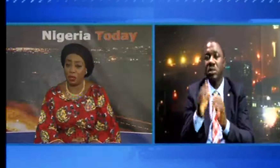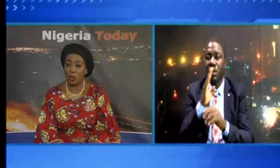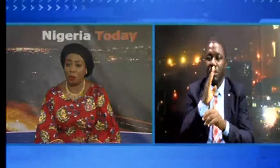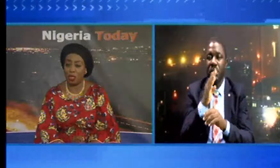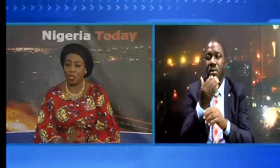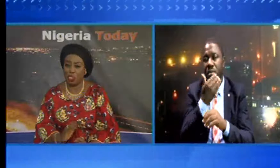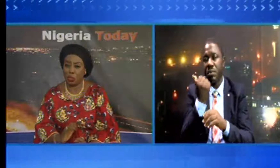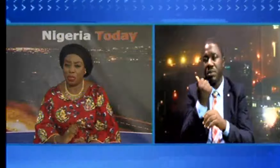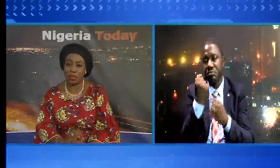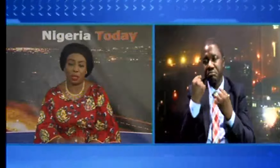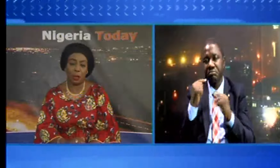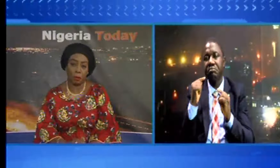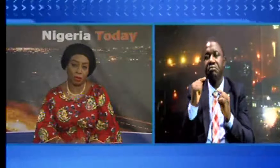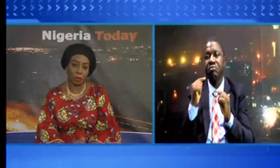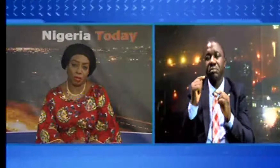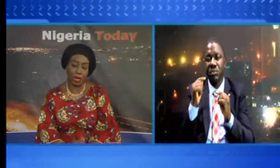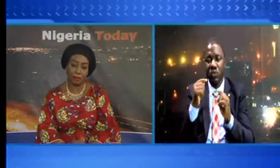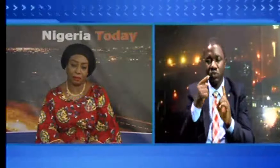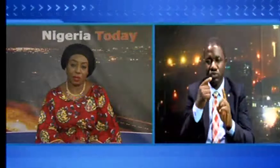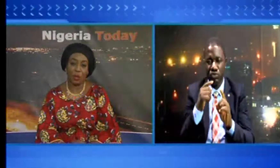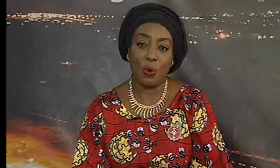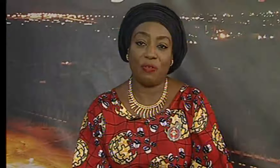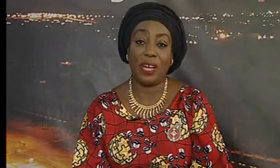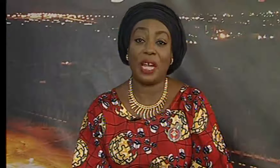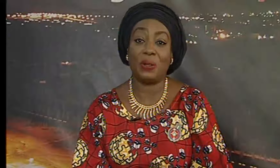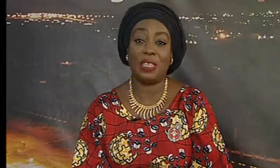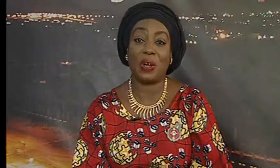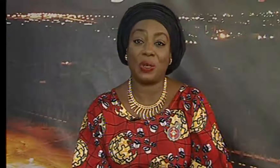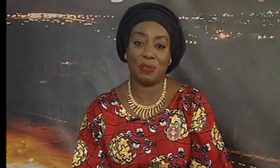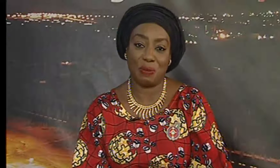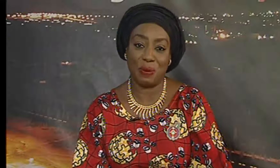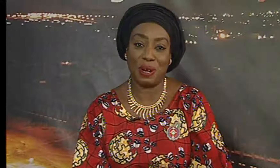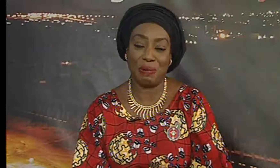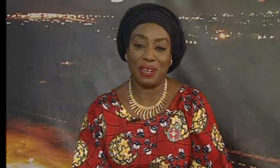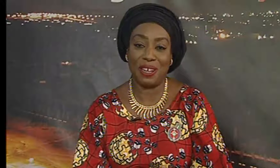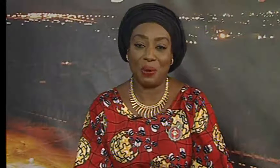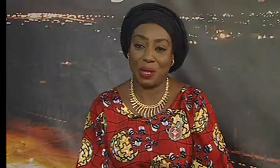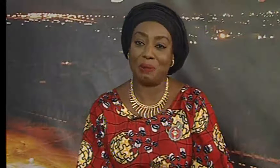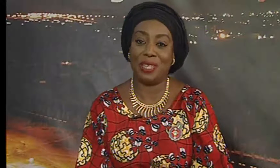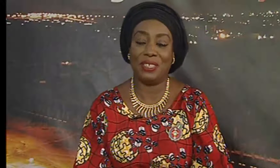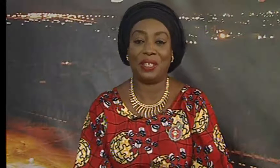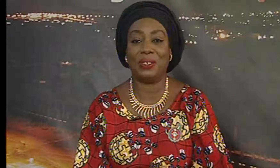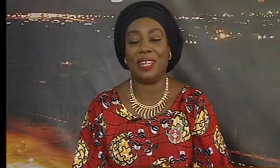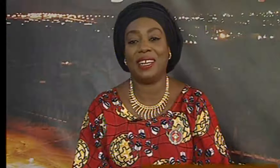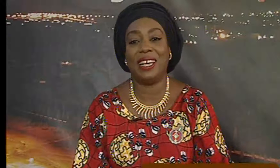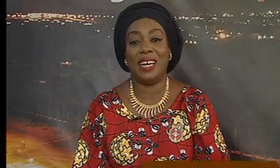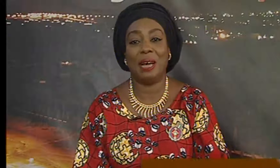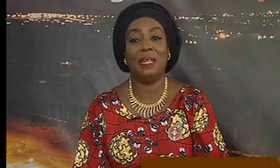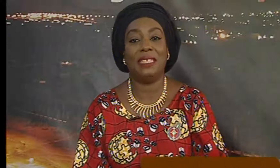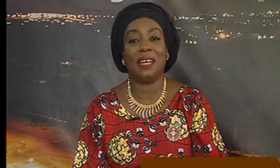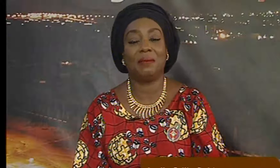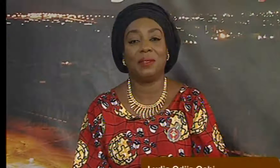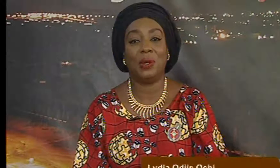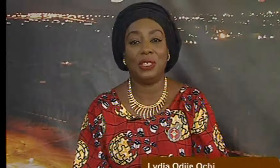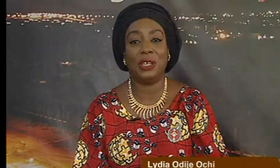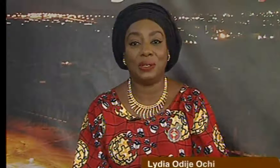achieved within the shortest possible time? We'll find out in the course of the program. Welcome to Nigeria Today. I am